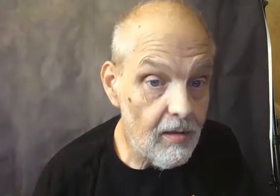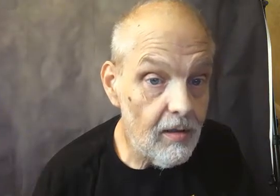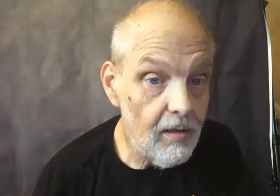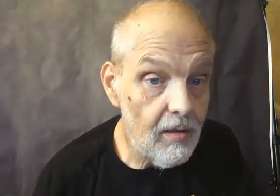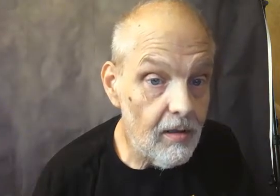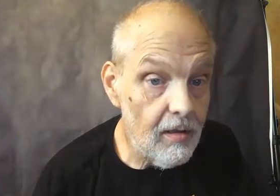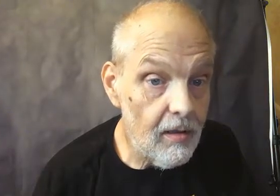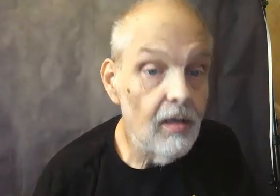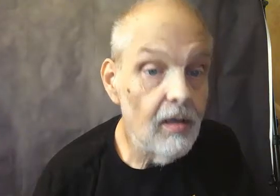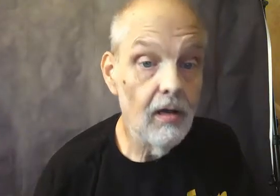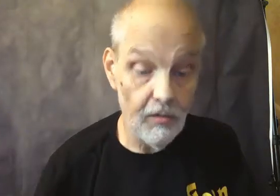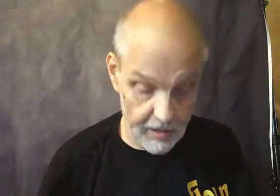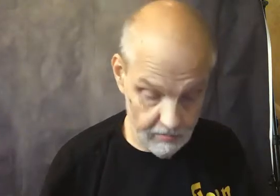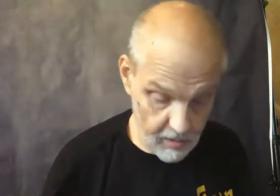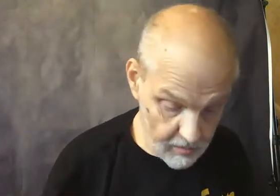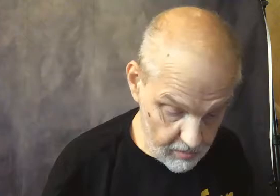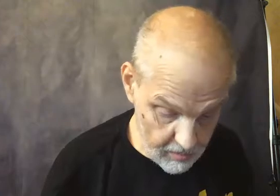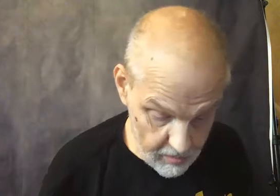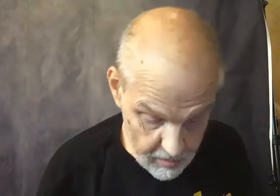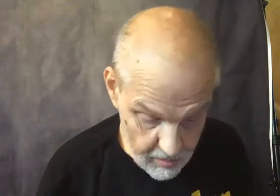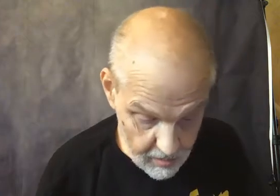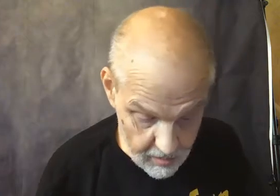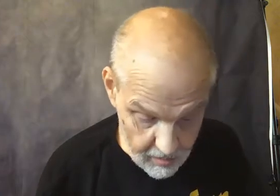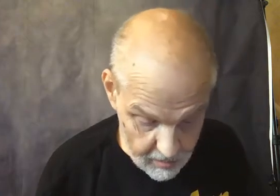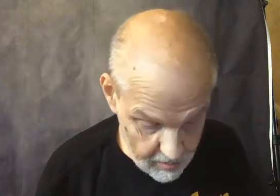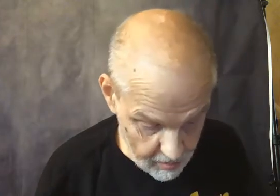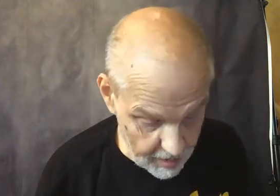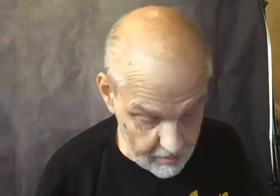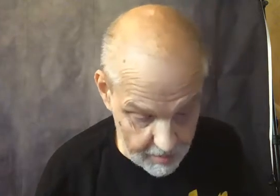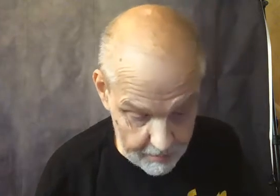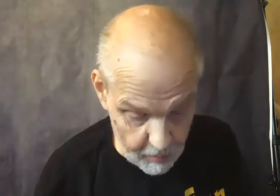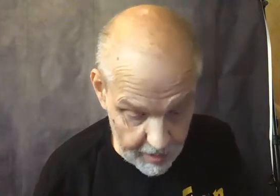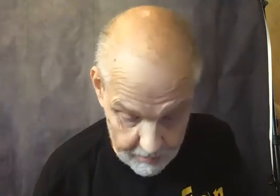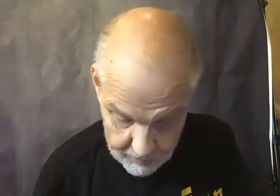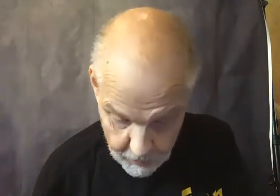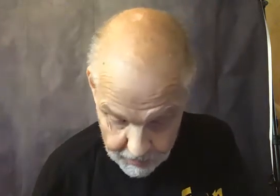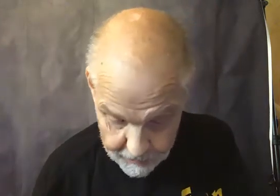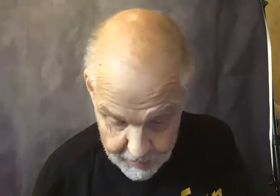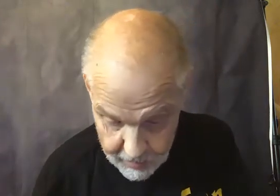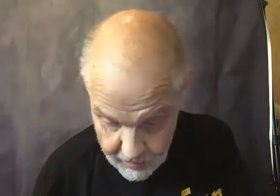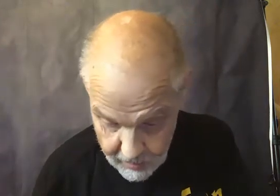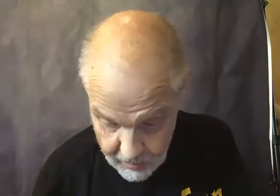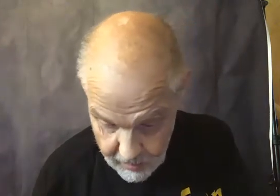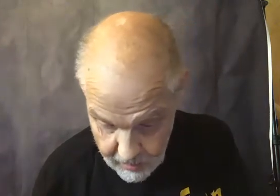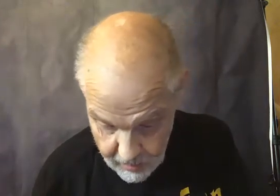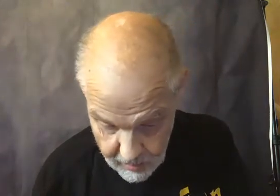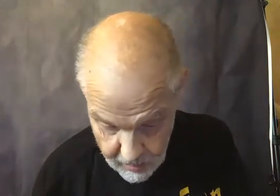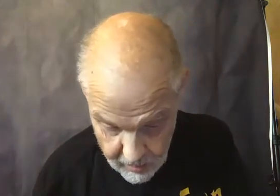Yes. The consensus is yes, we should review them. Okay, yeah, okay, works for me.